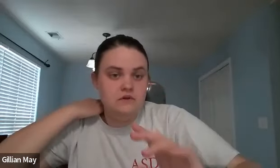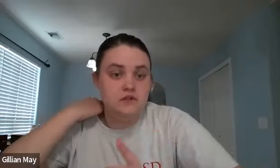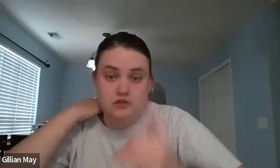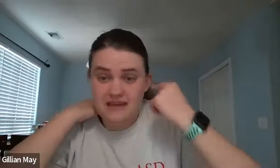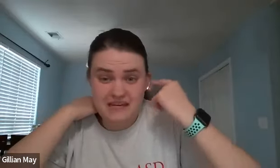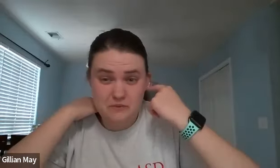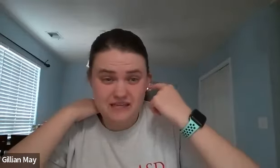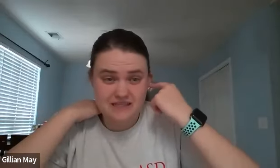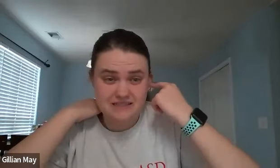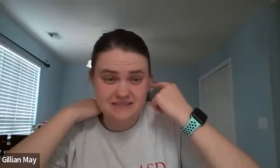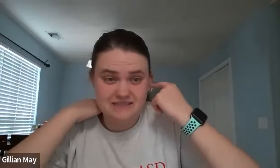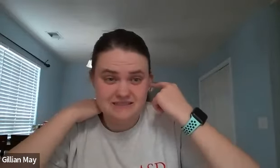You can't hear me?